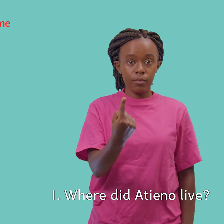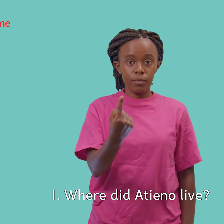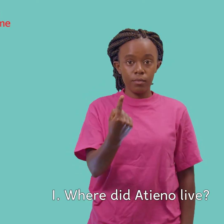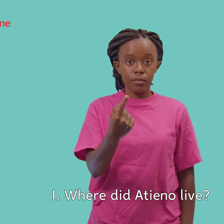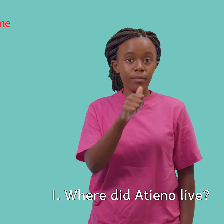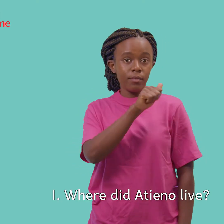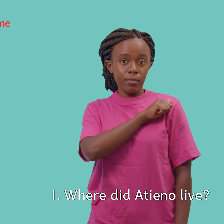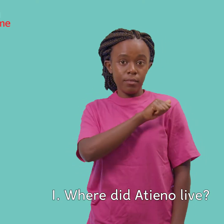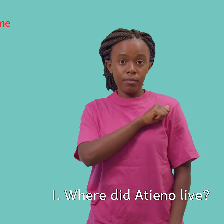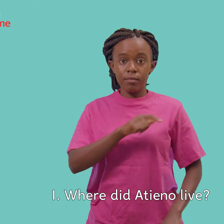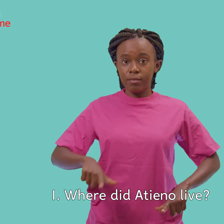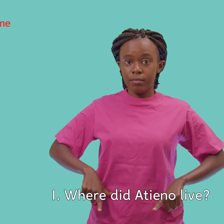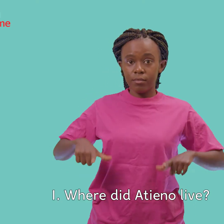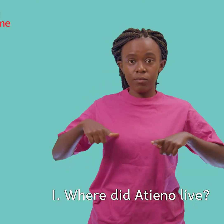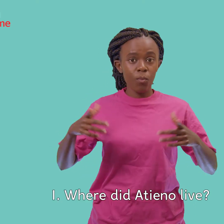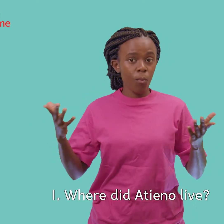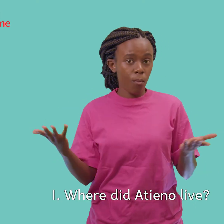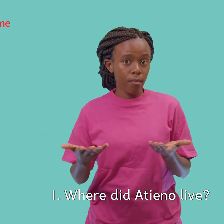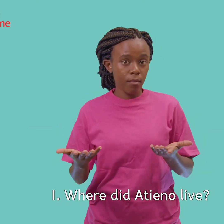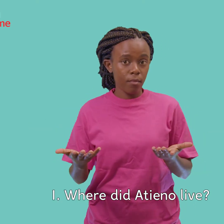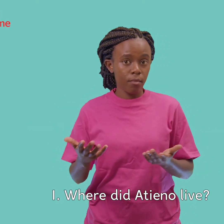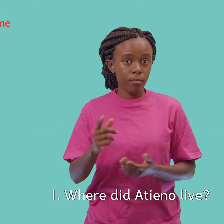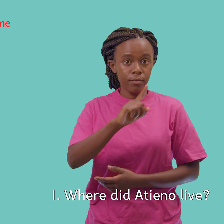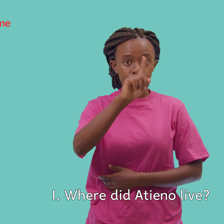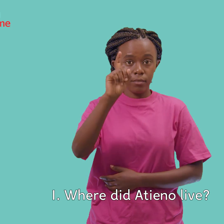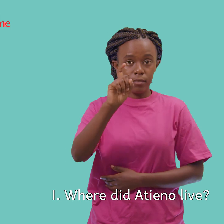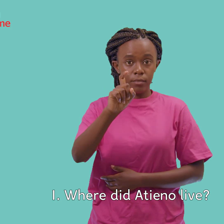Number 1. Where did Atieno live?